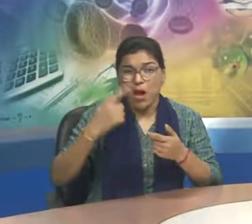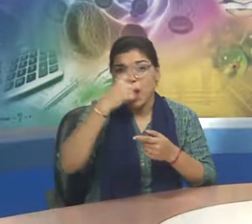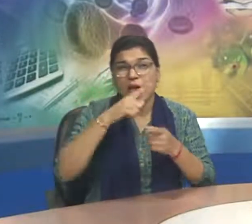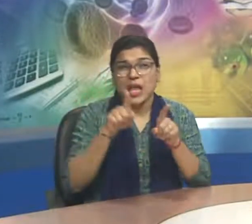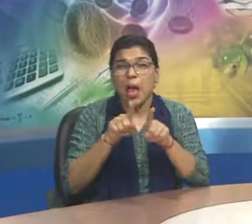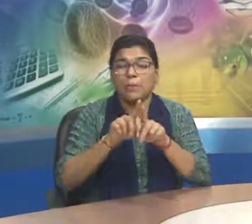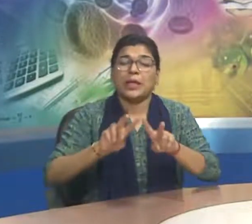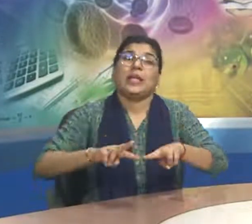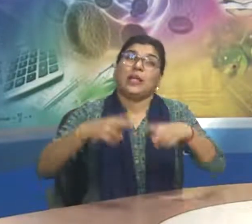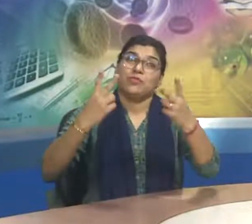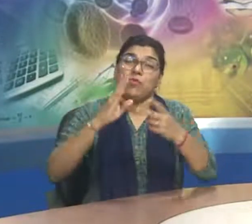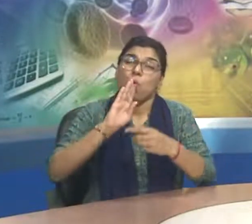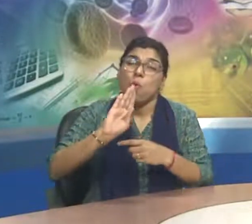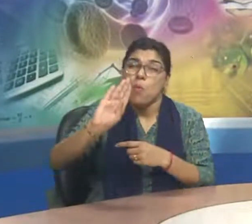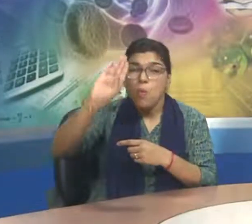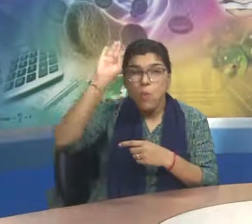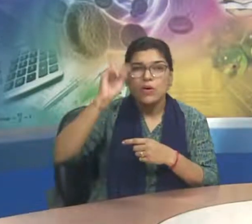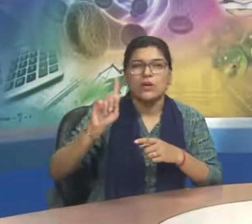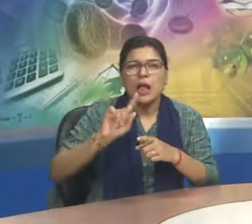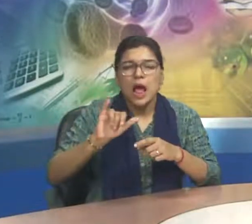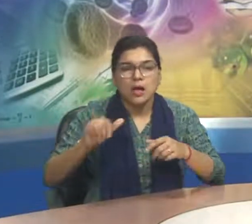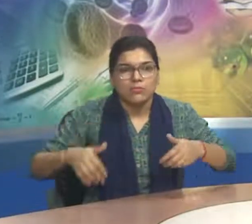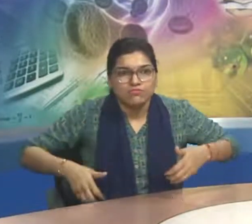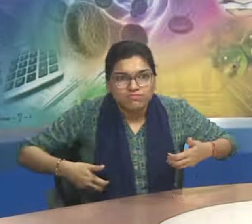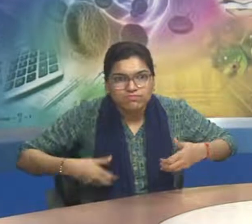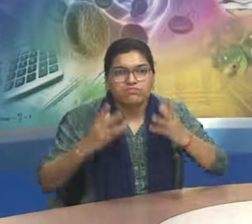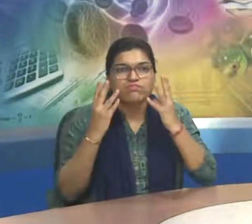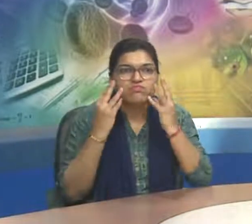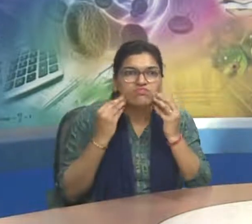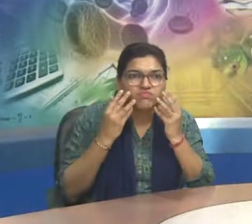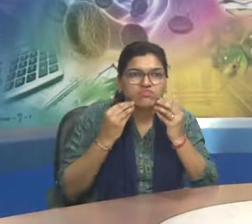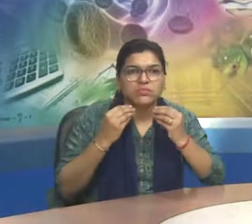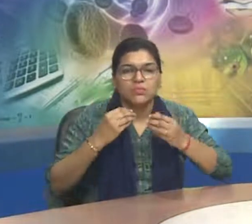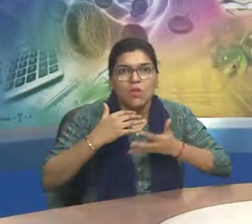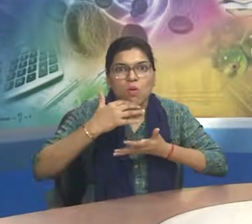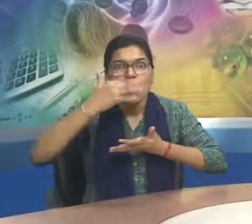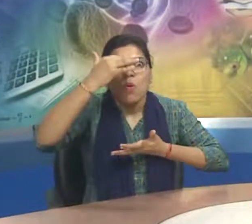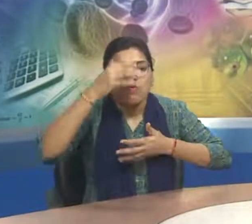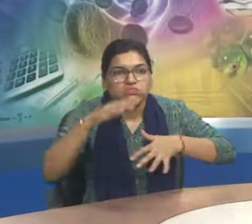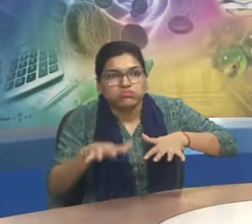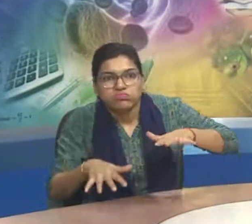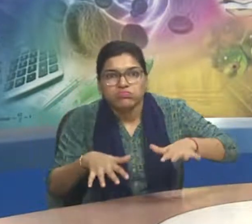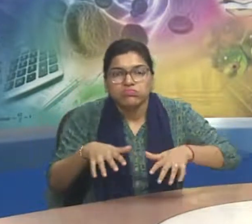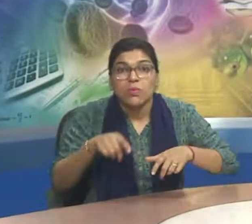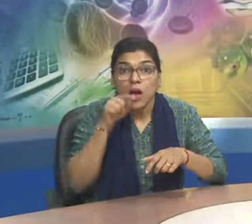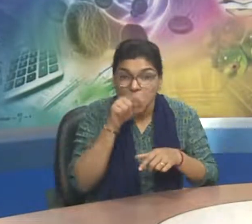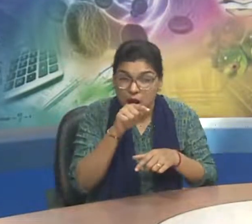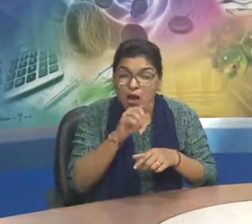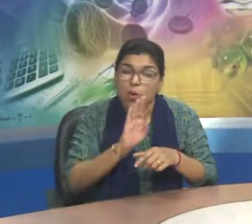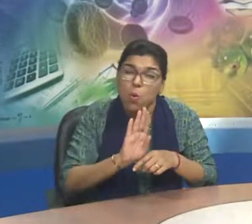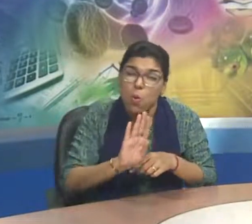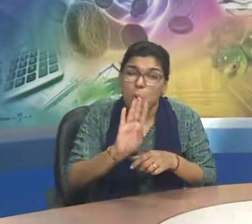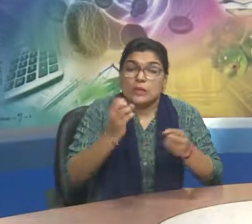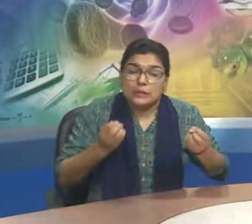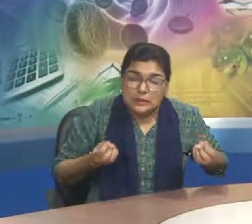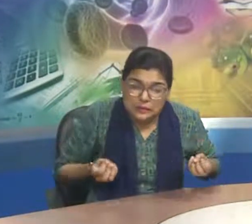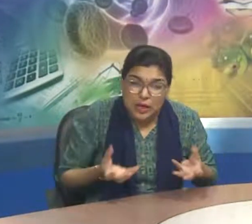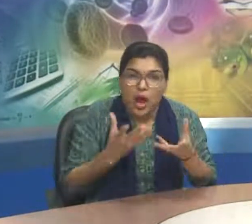we all must be aware and we all must remember that Homo sapiens is the name. It's